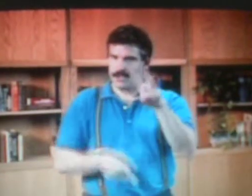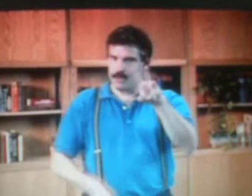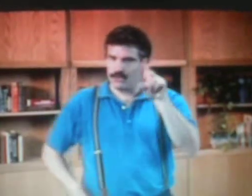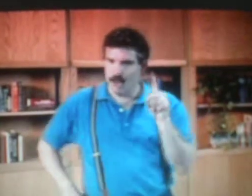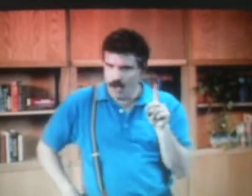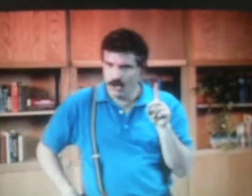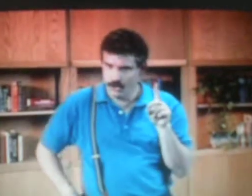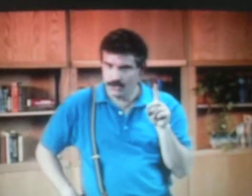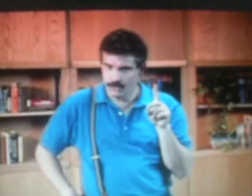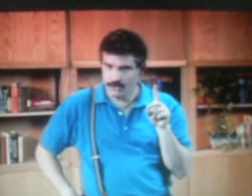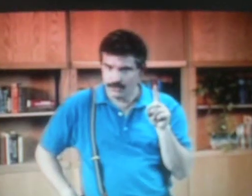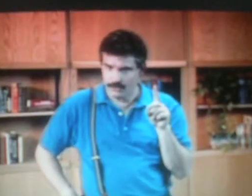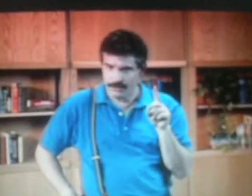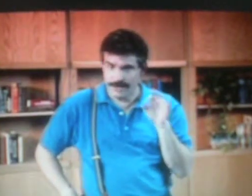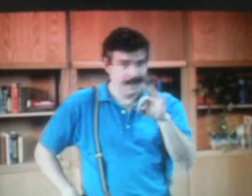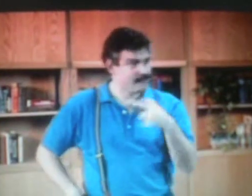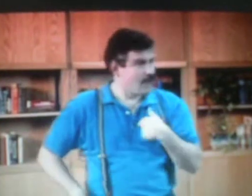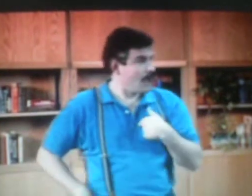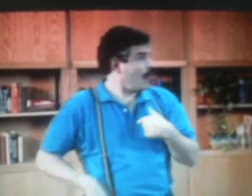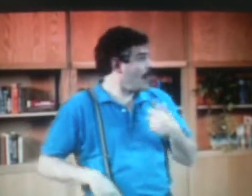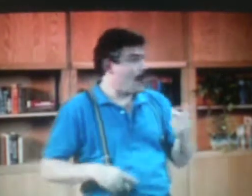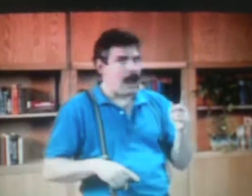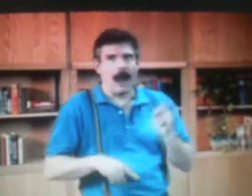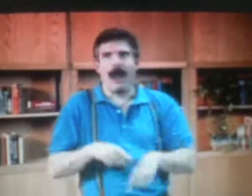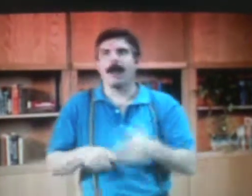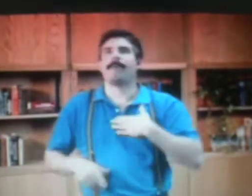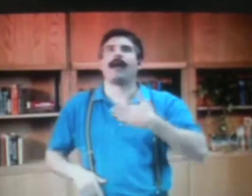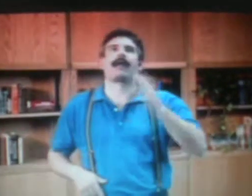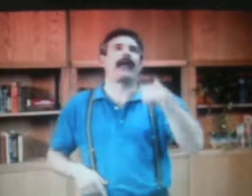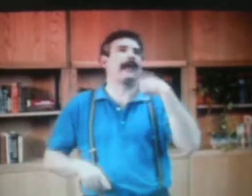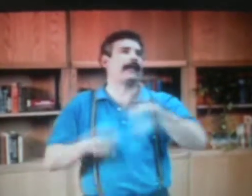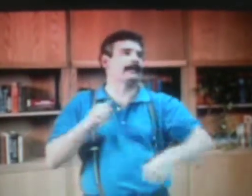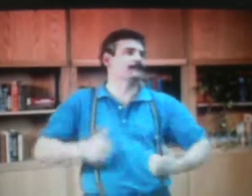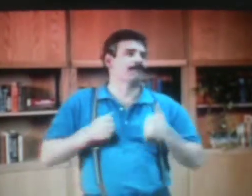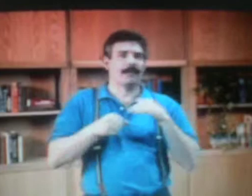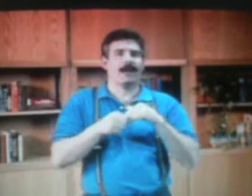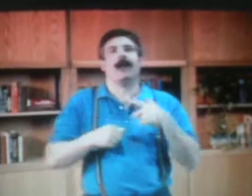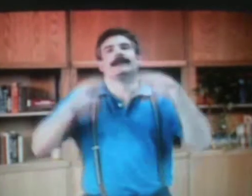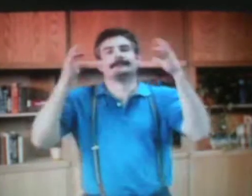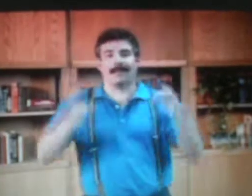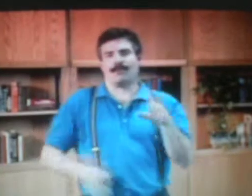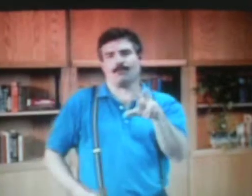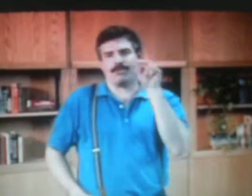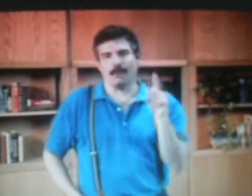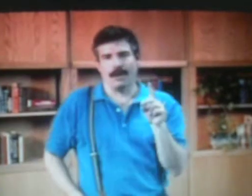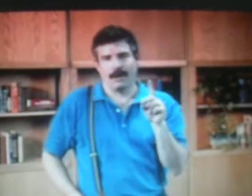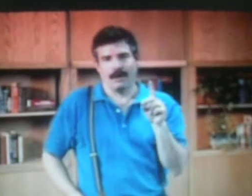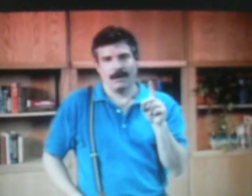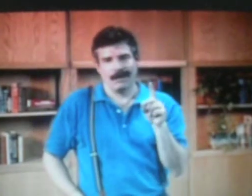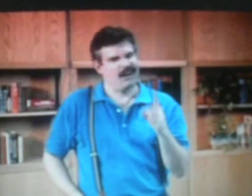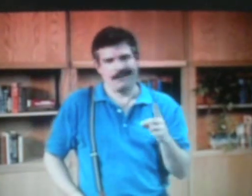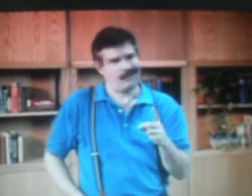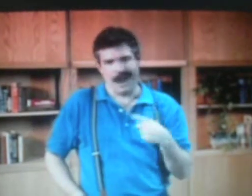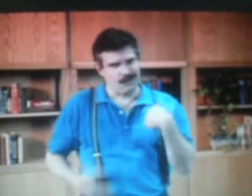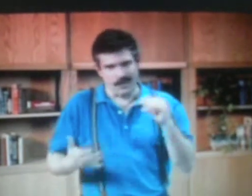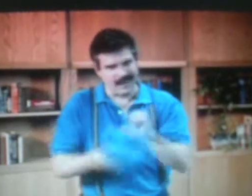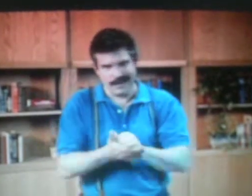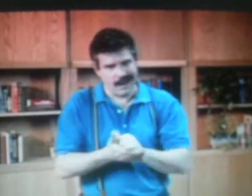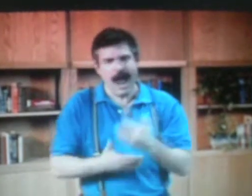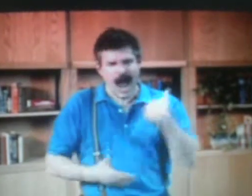Now, I remember I had to get rid of another vocabulary, withdrawal. I said, oh my God, I want to withdraw. I